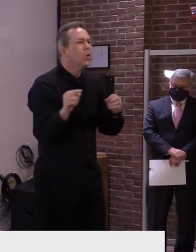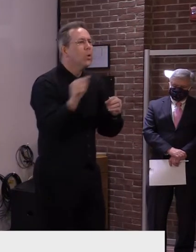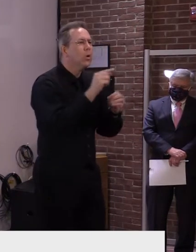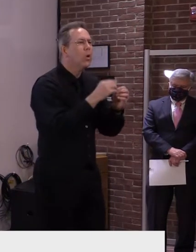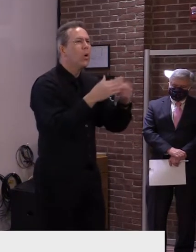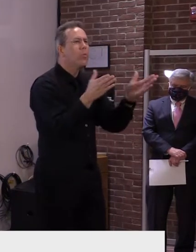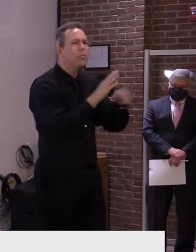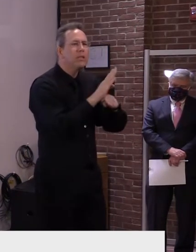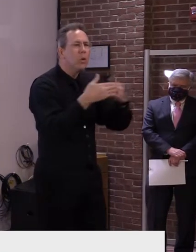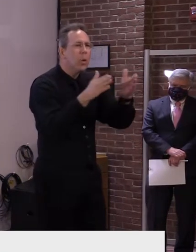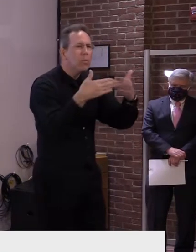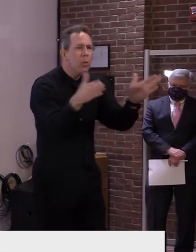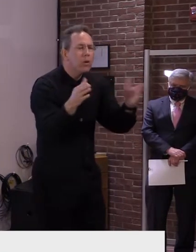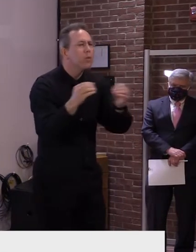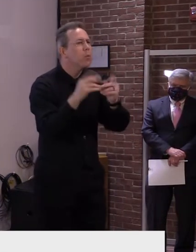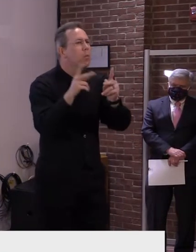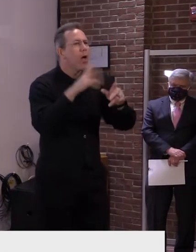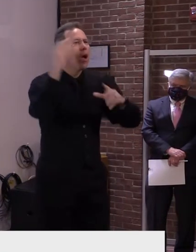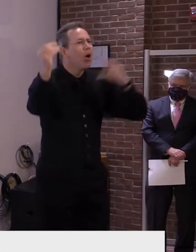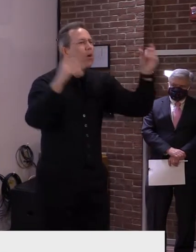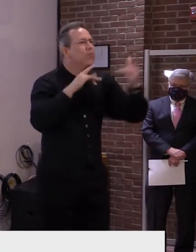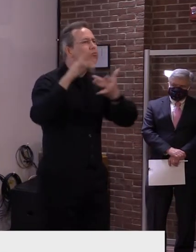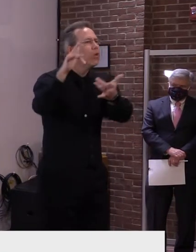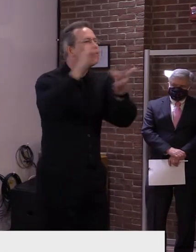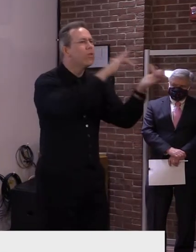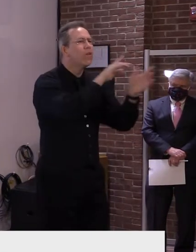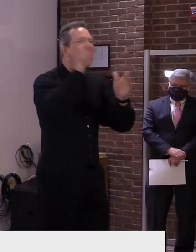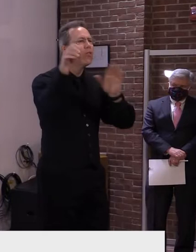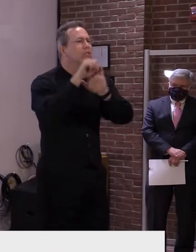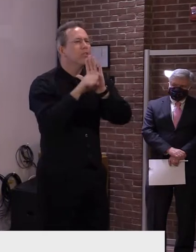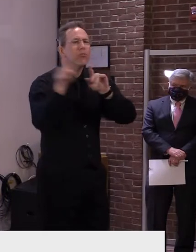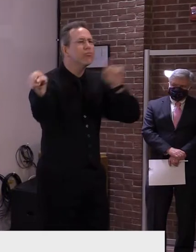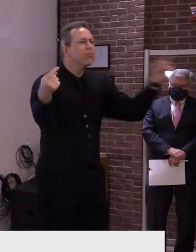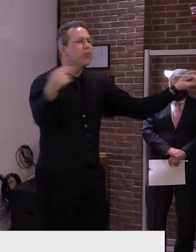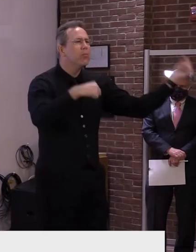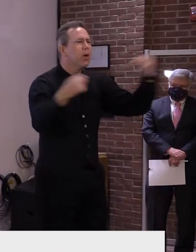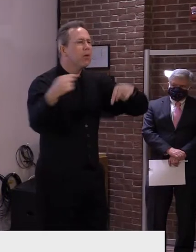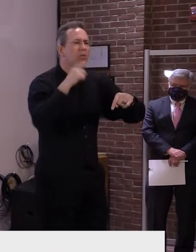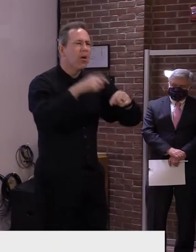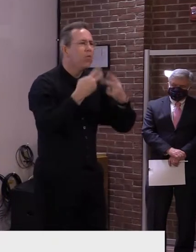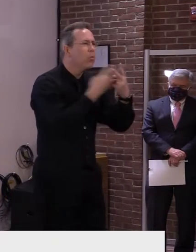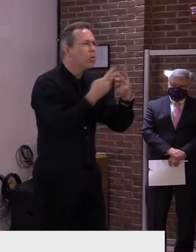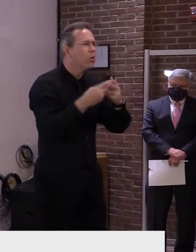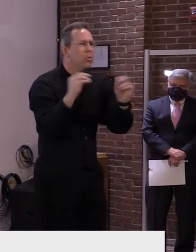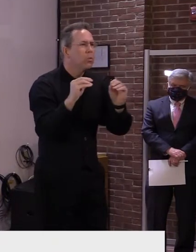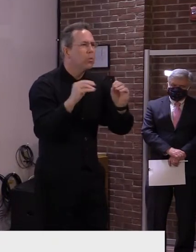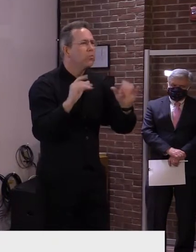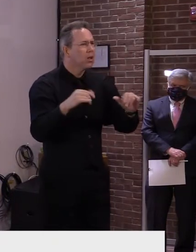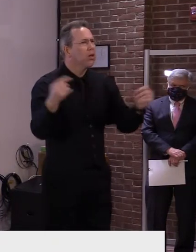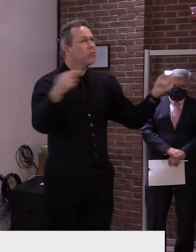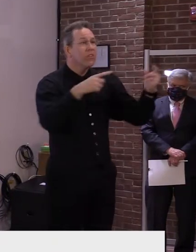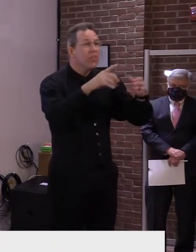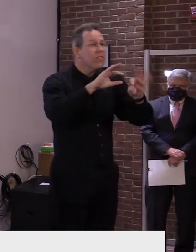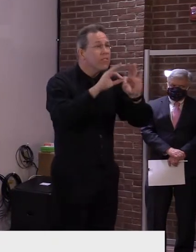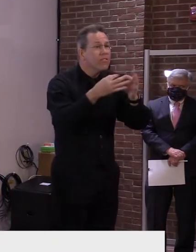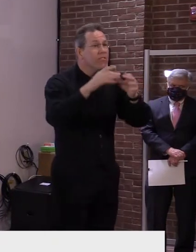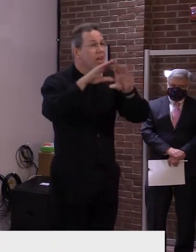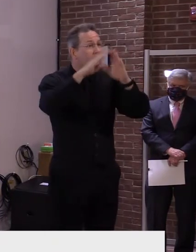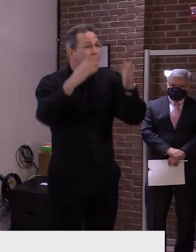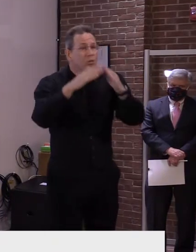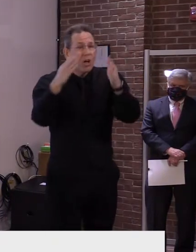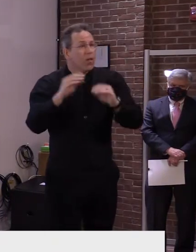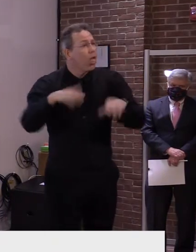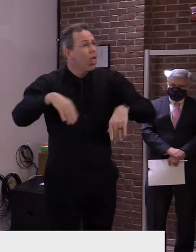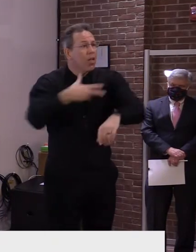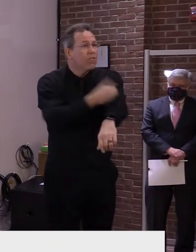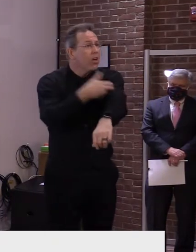allowing two non-vaccinated households get together. Last week, we updated our restaurant guidance to allow